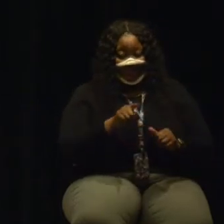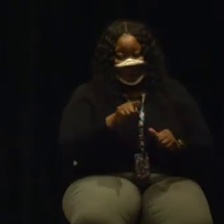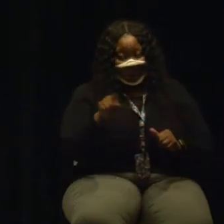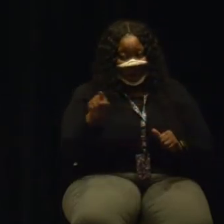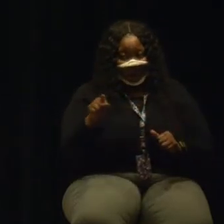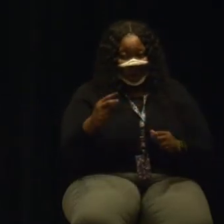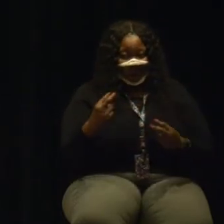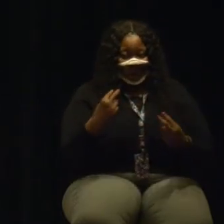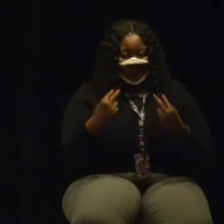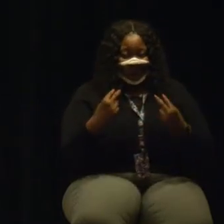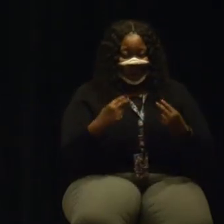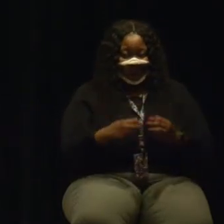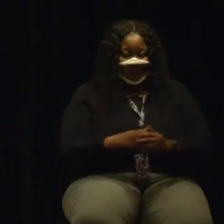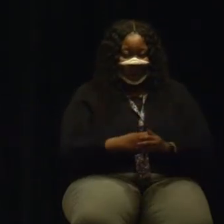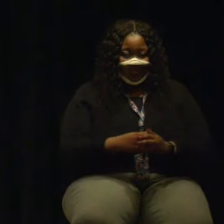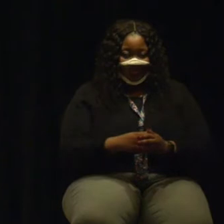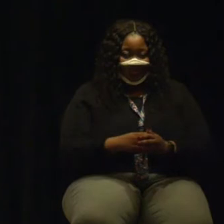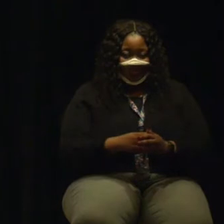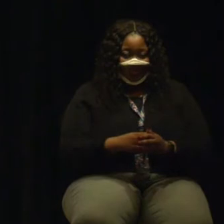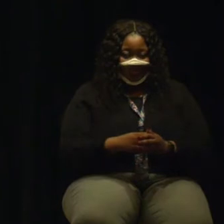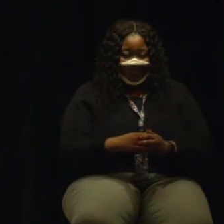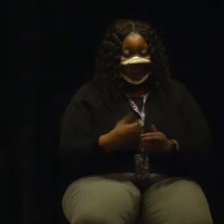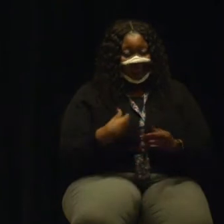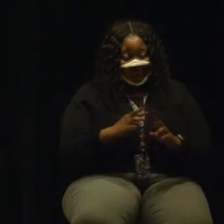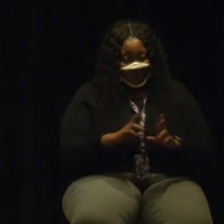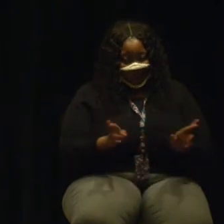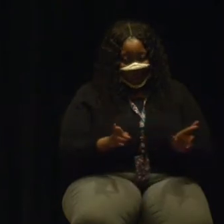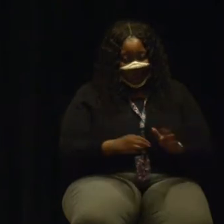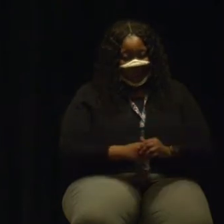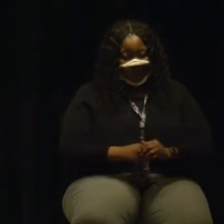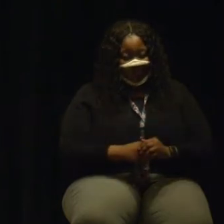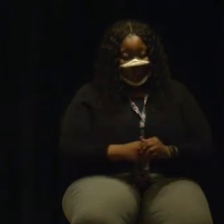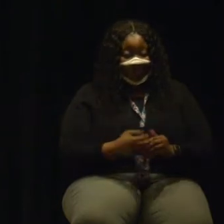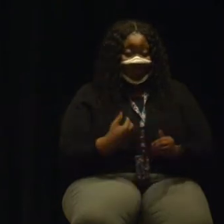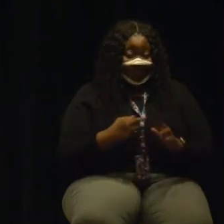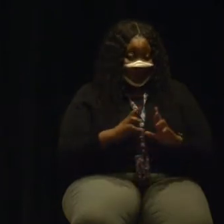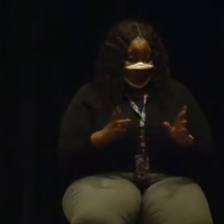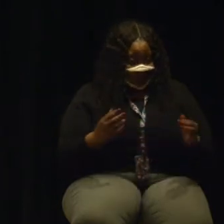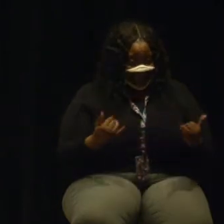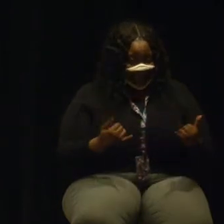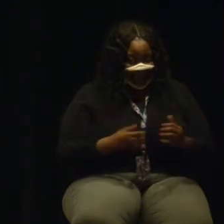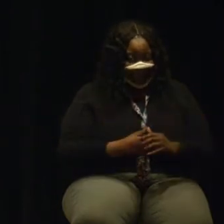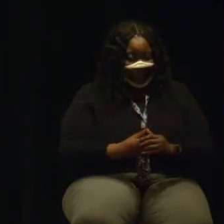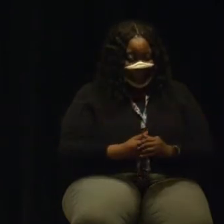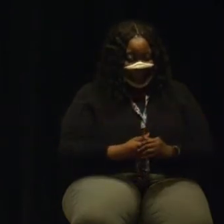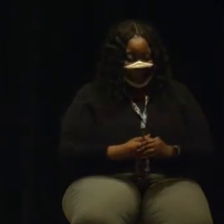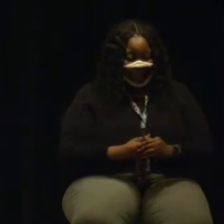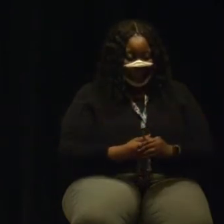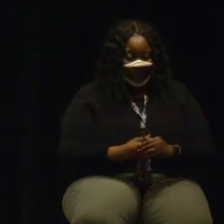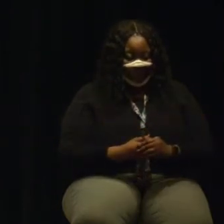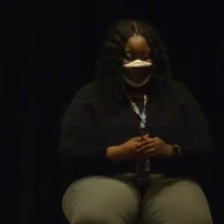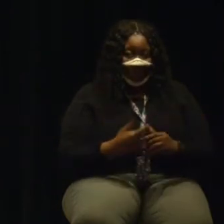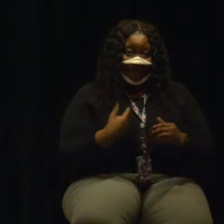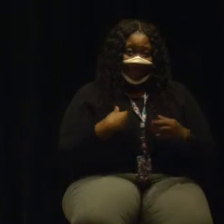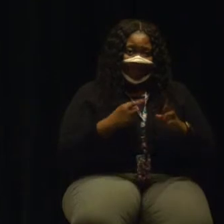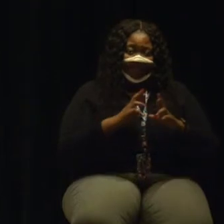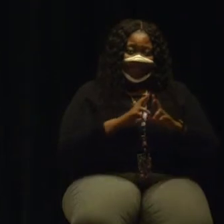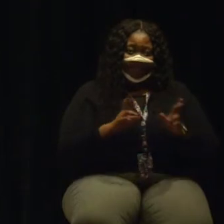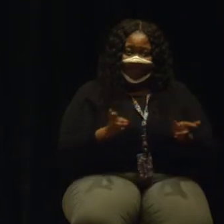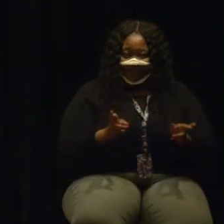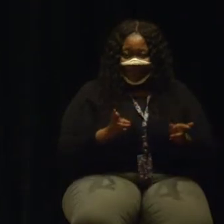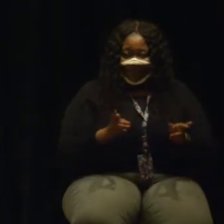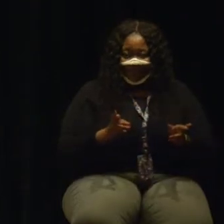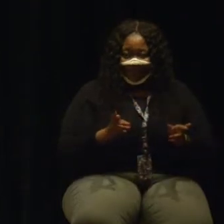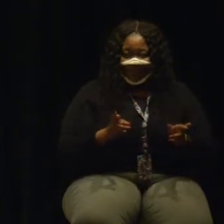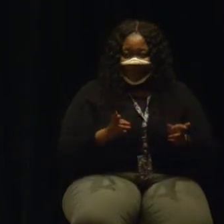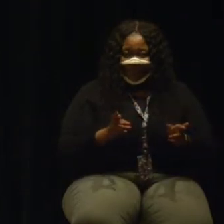they got it ready. I am ready. I've been ready for this since the day I left Galveston to make